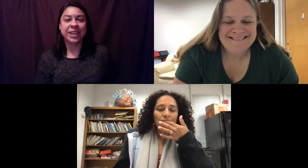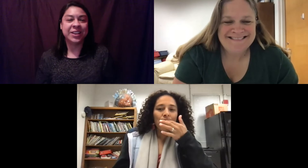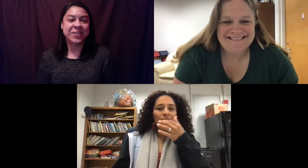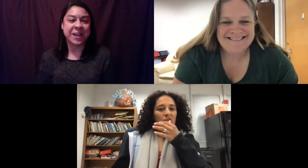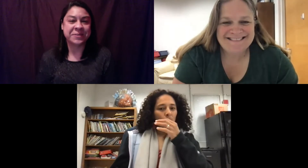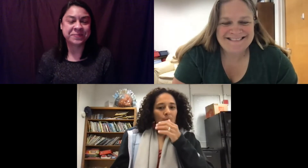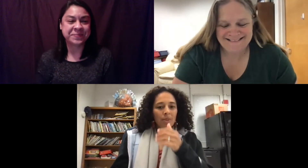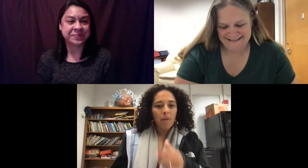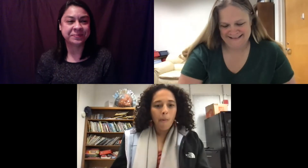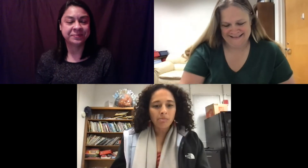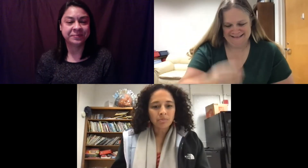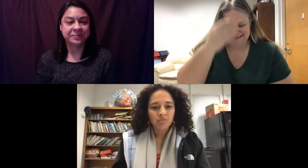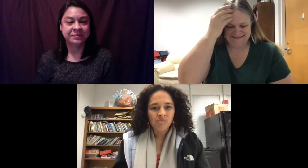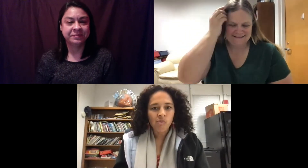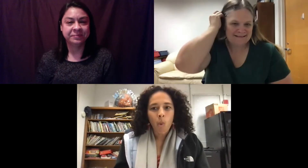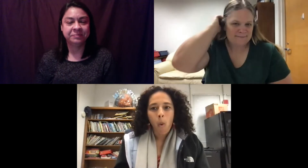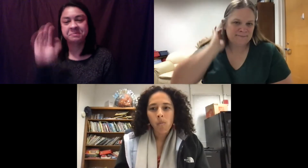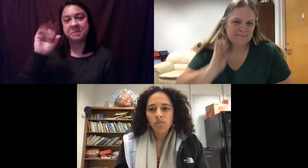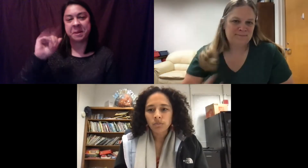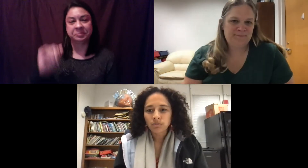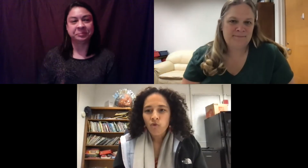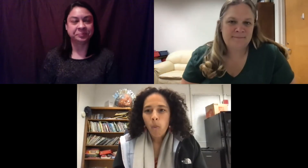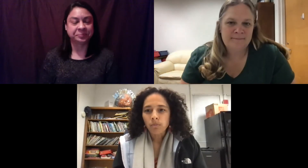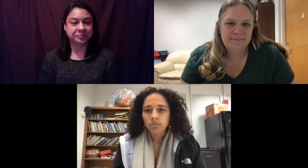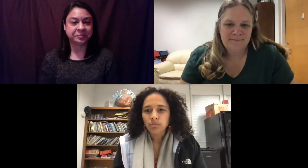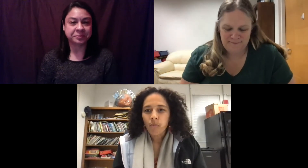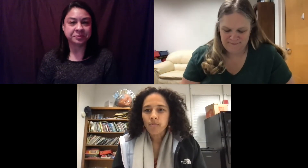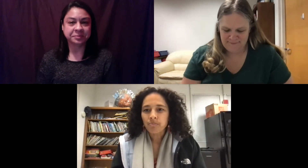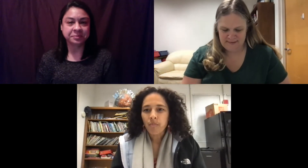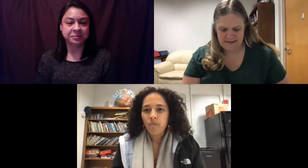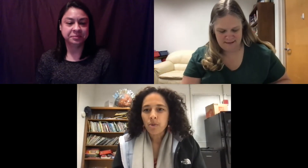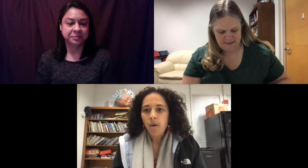Sure thing. Okay. Bye-bye.